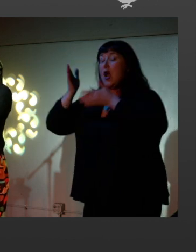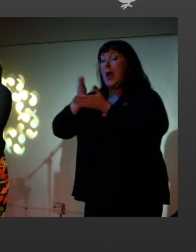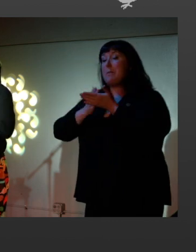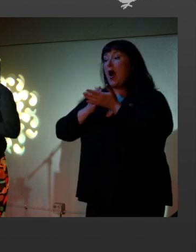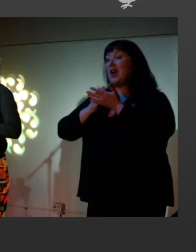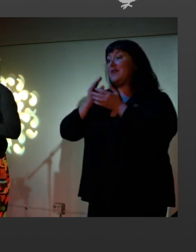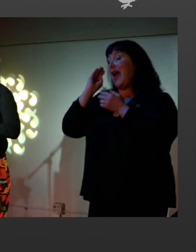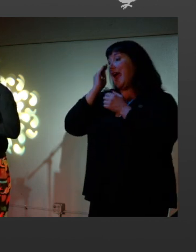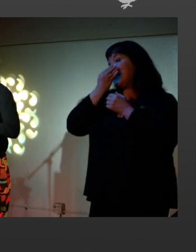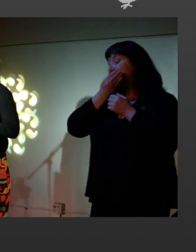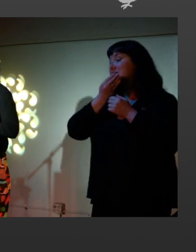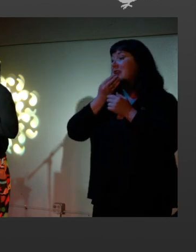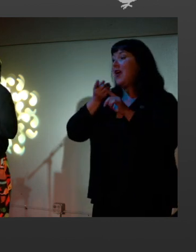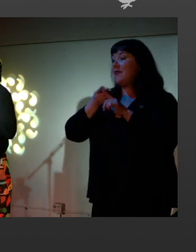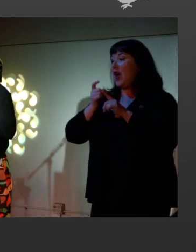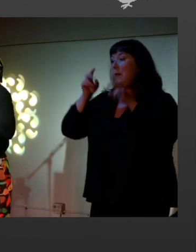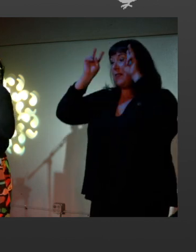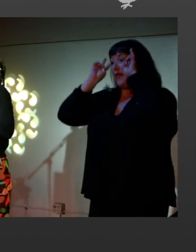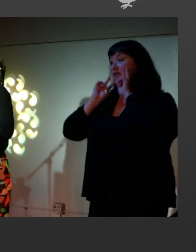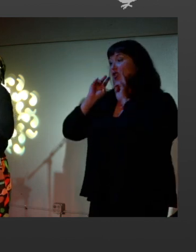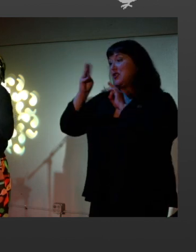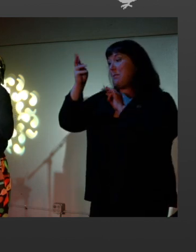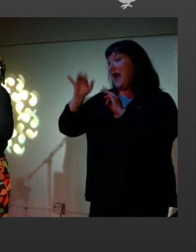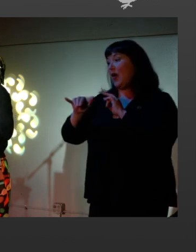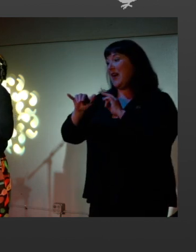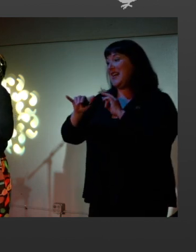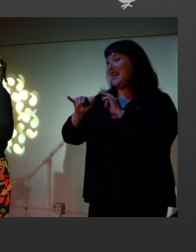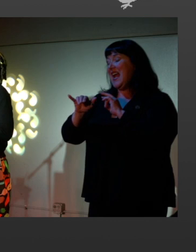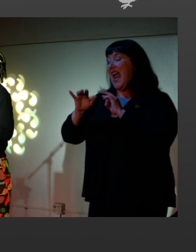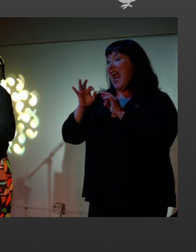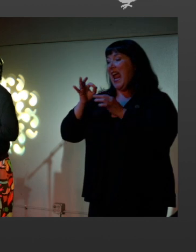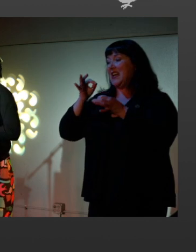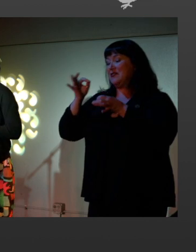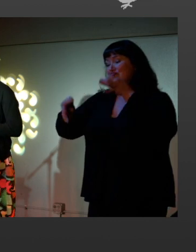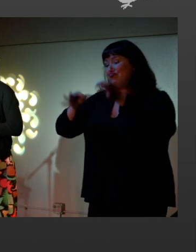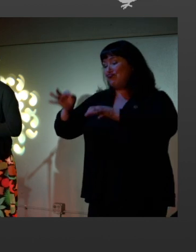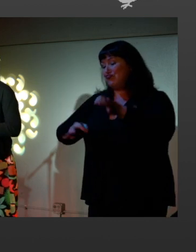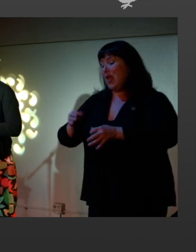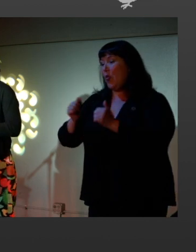and stained with her tears. Clearly all legit.